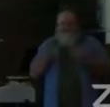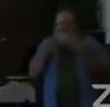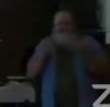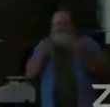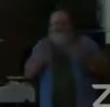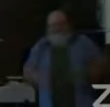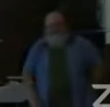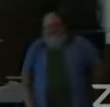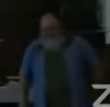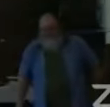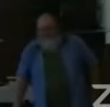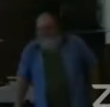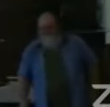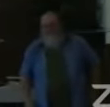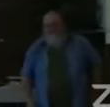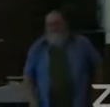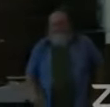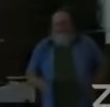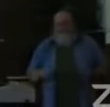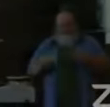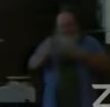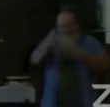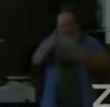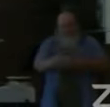lived as of this time a whole city block.